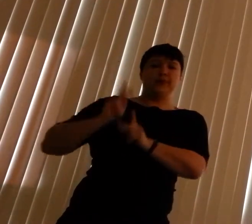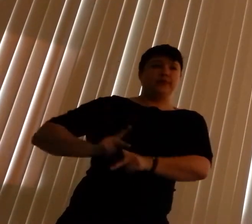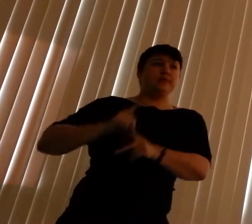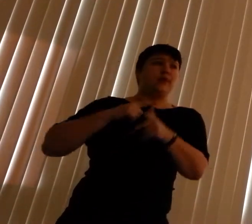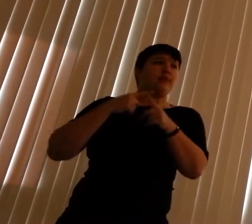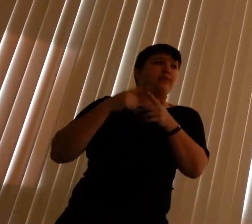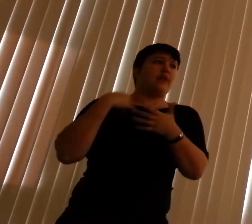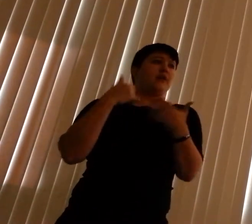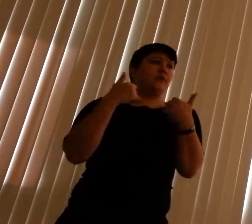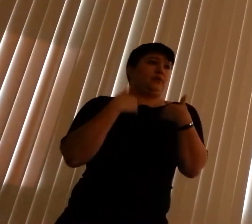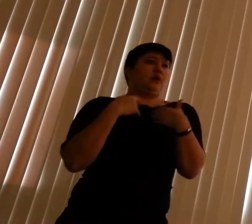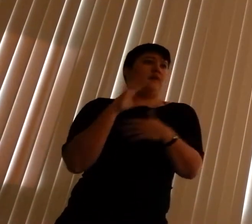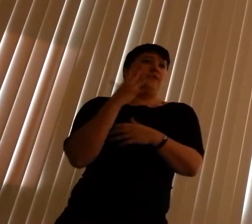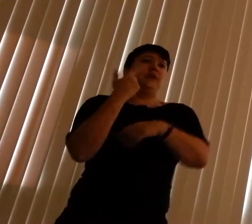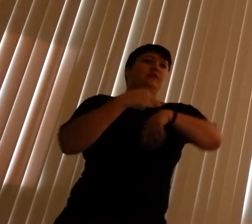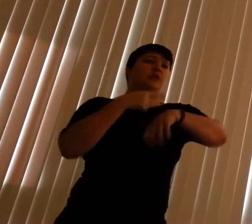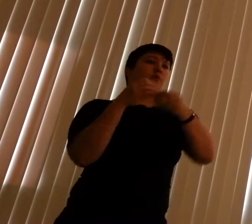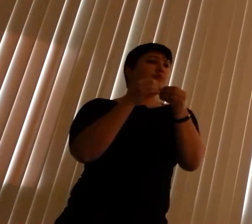times as much benefit.